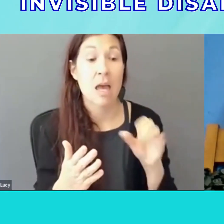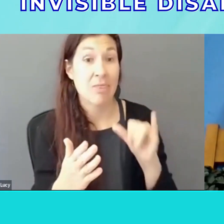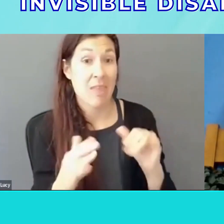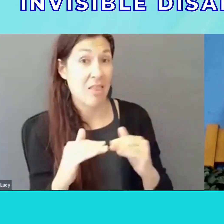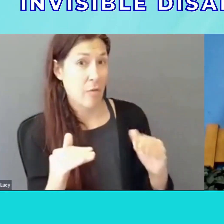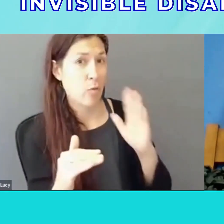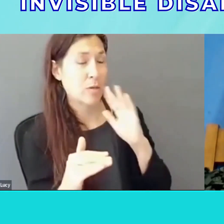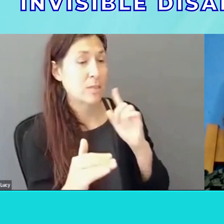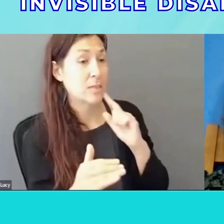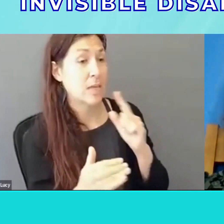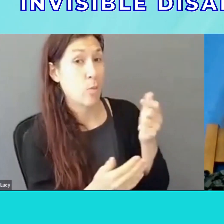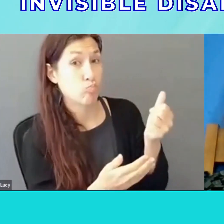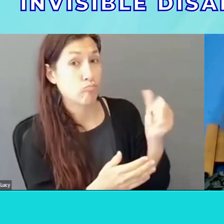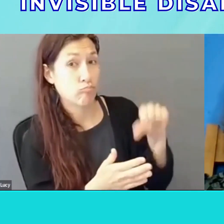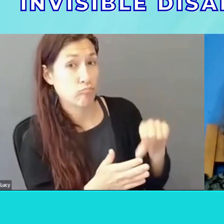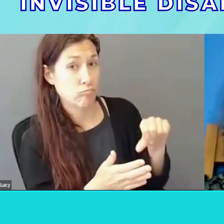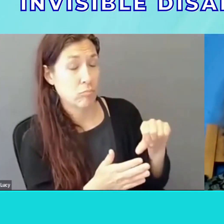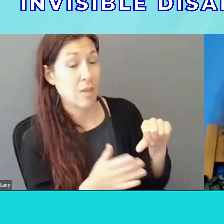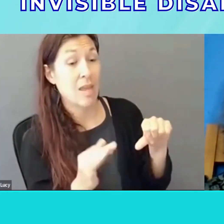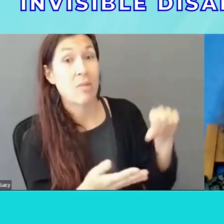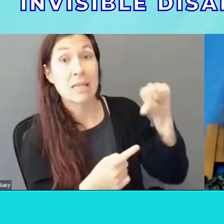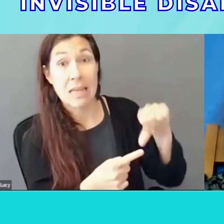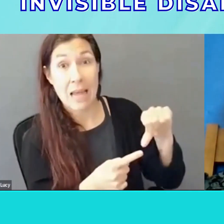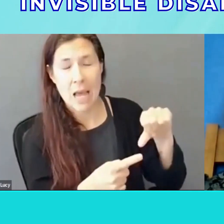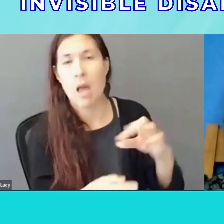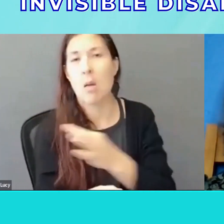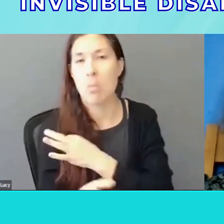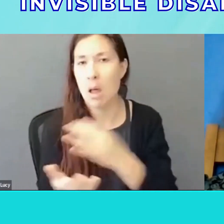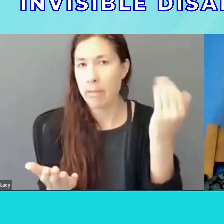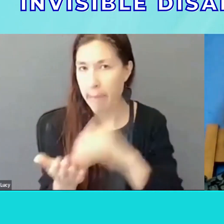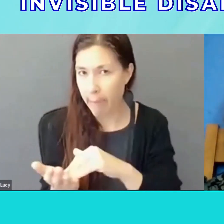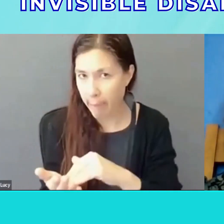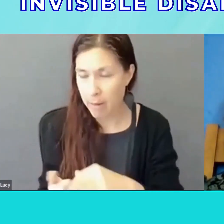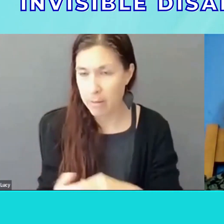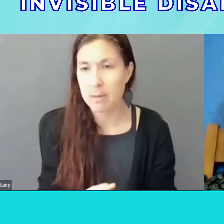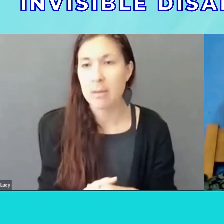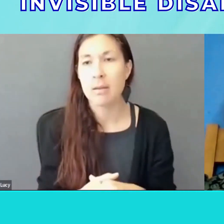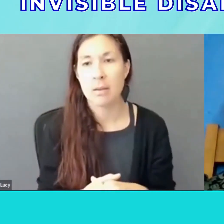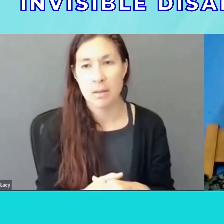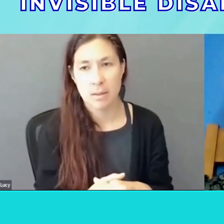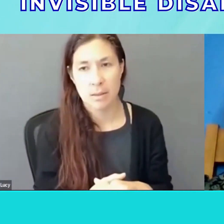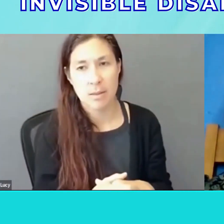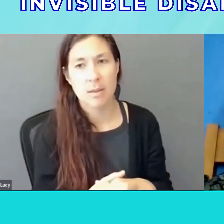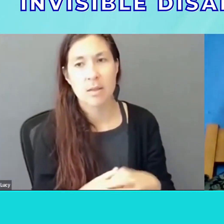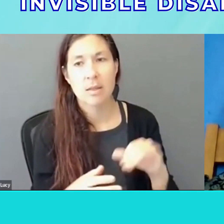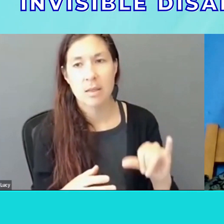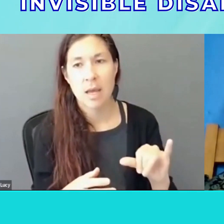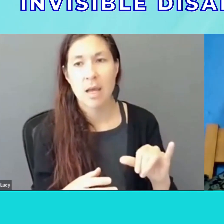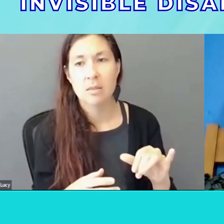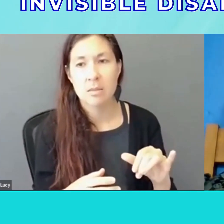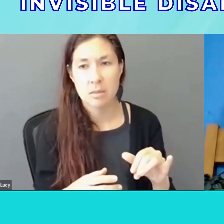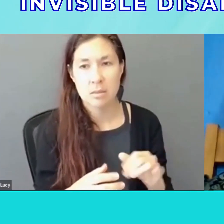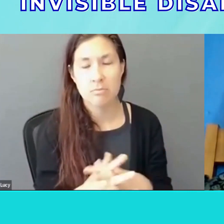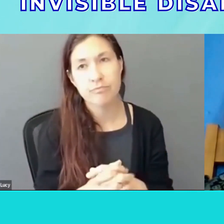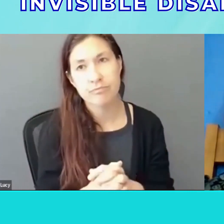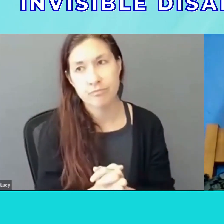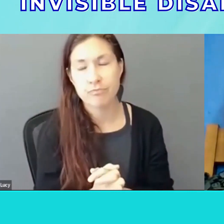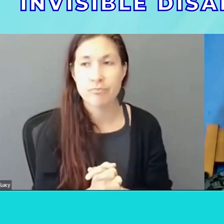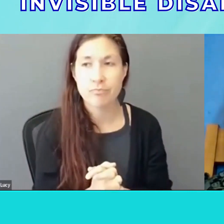We will have two people fielding your questions, Nasra Nicola and Anna Philaxis of the Health and Disability Partnership. Welcome, Nasra and